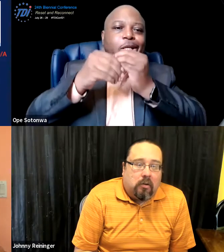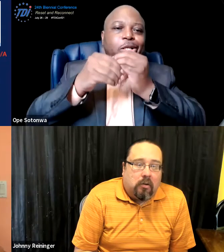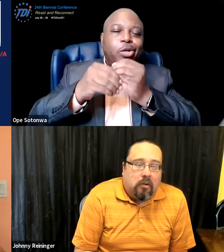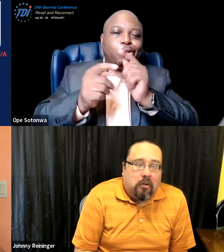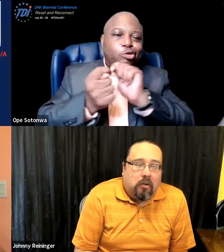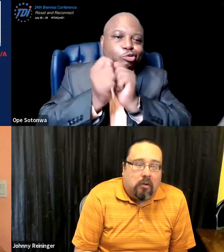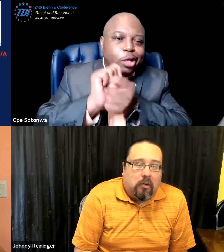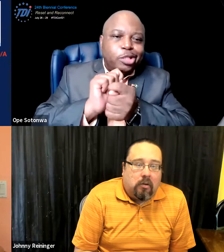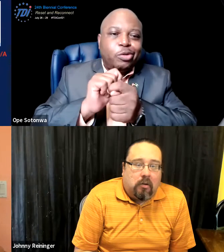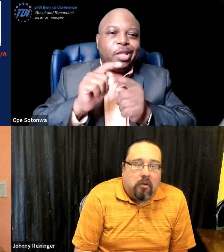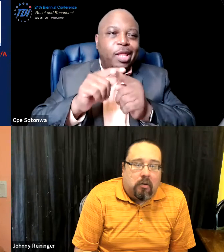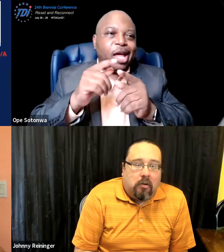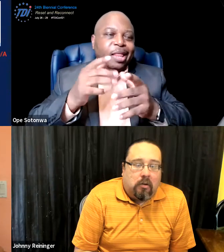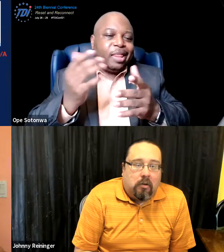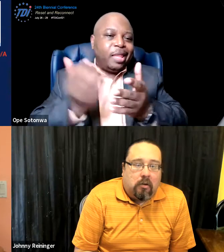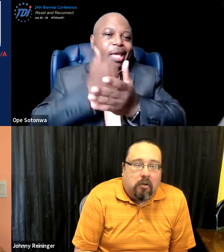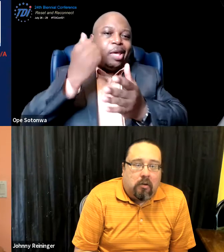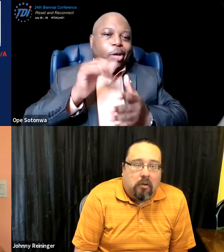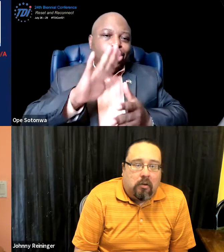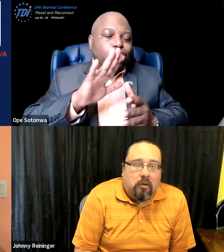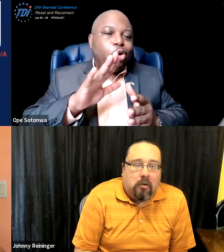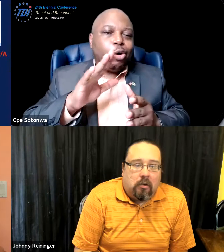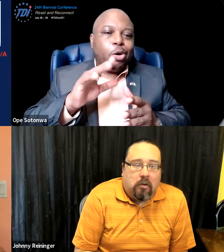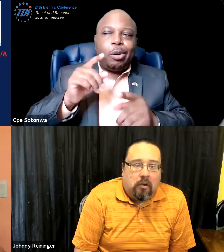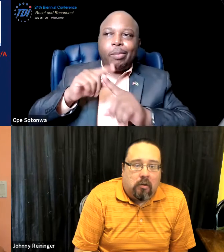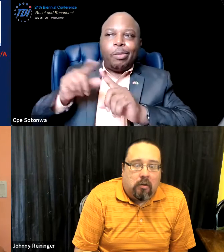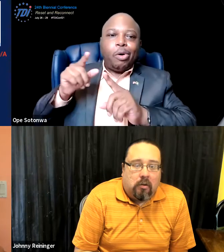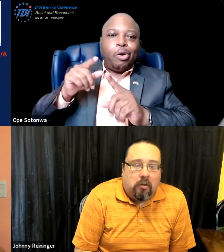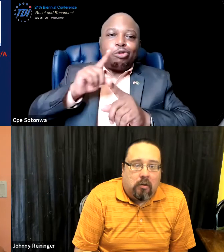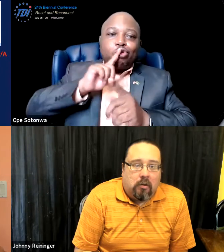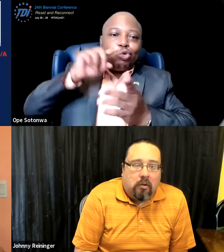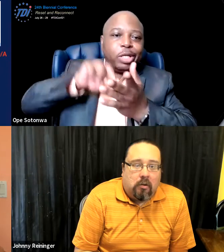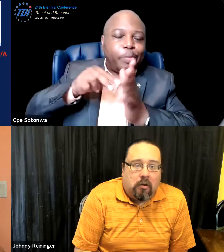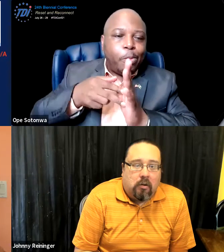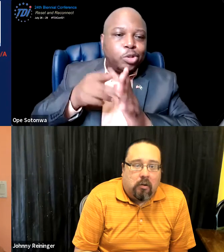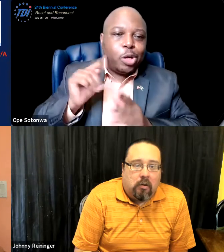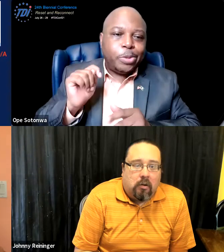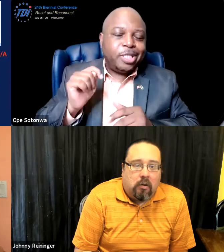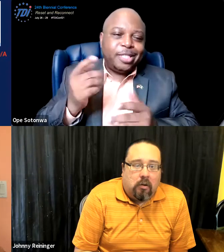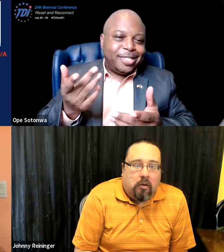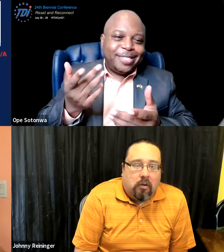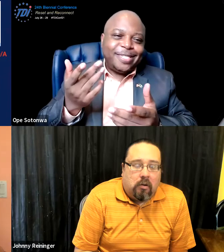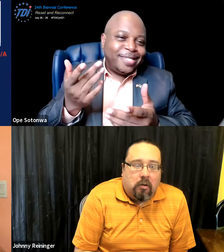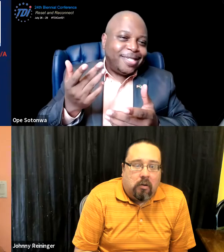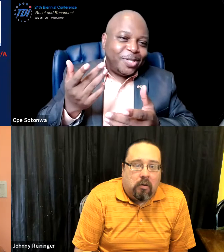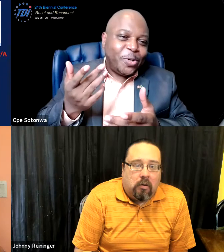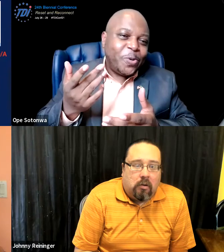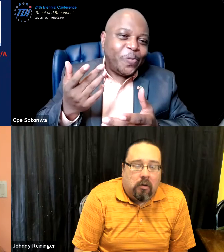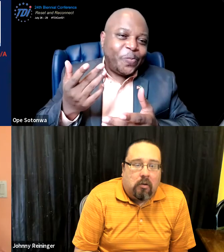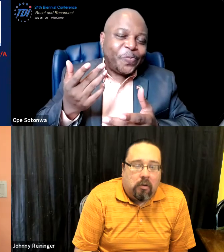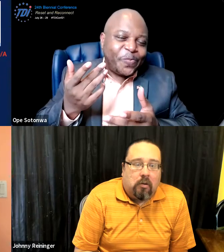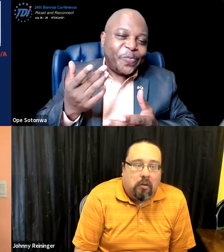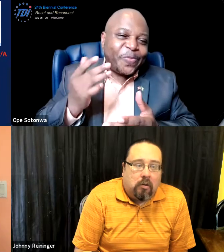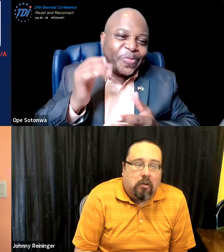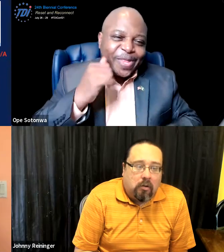like the back of our hand. And that's what they need to do, is just innovate and help grow with it. But